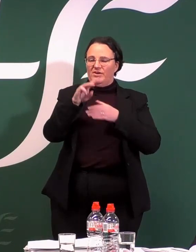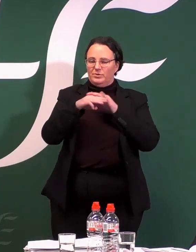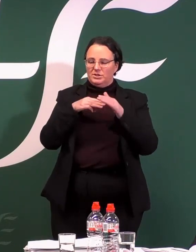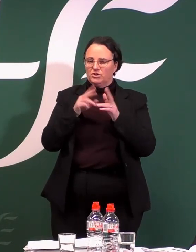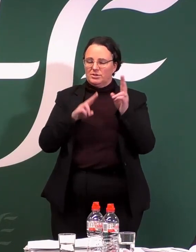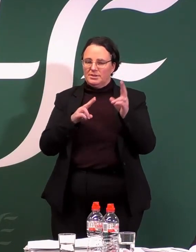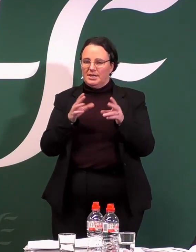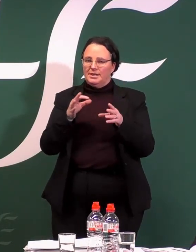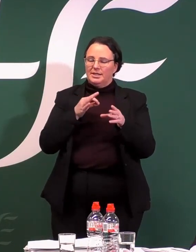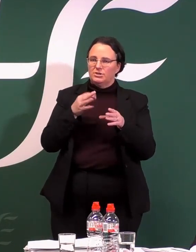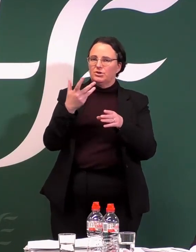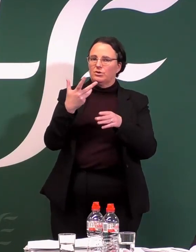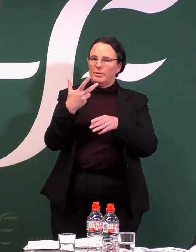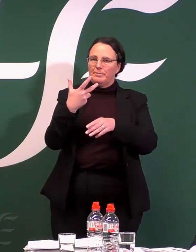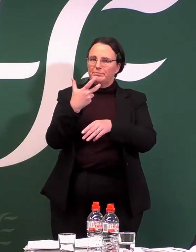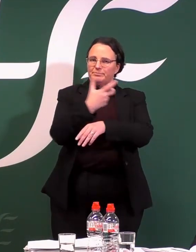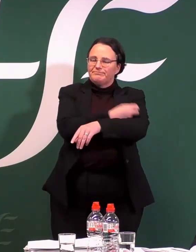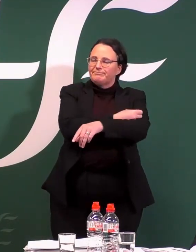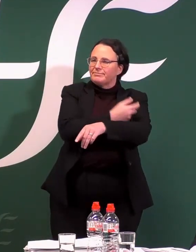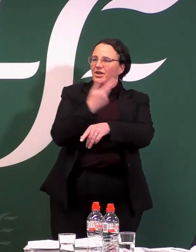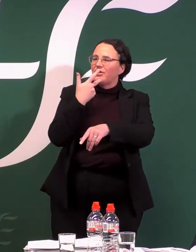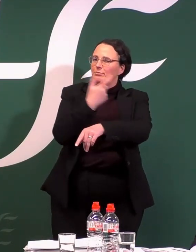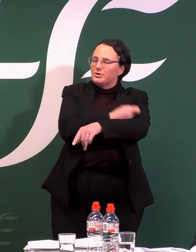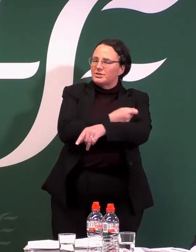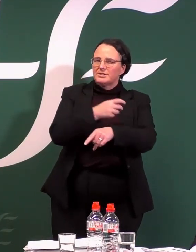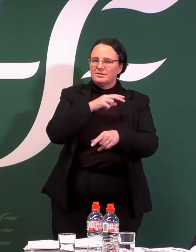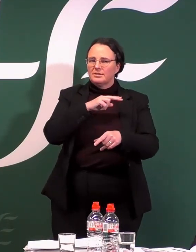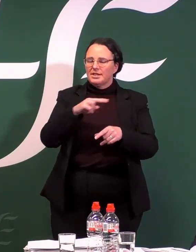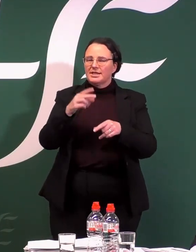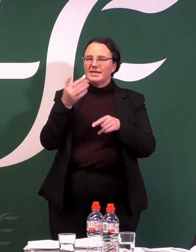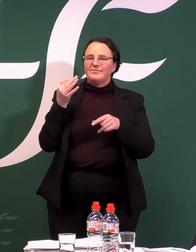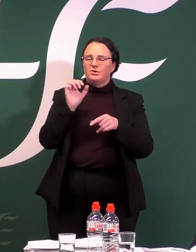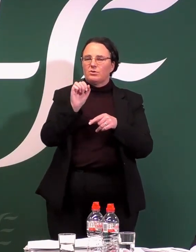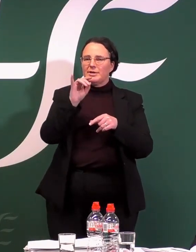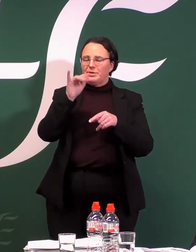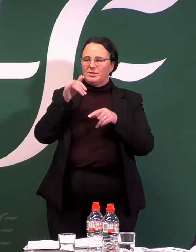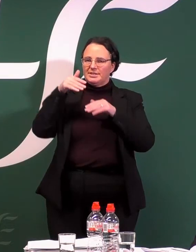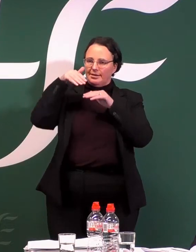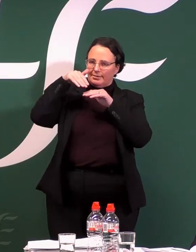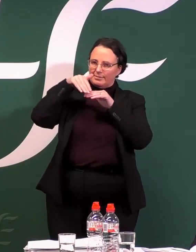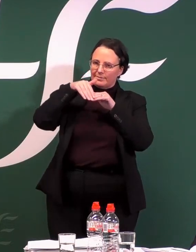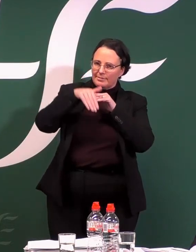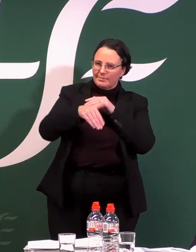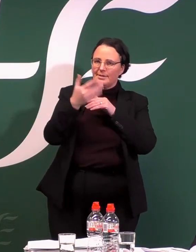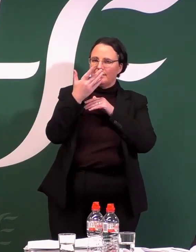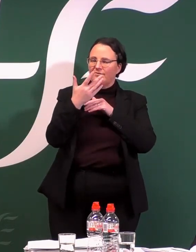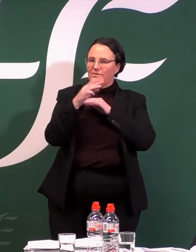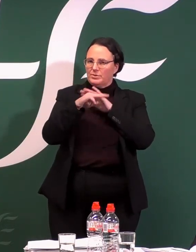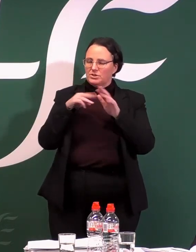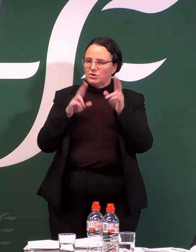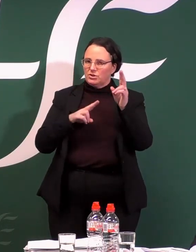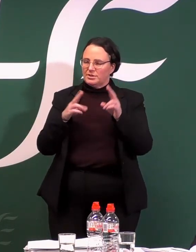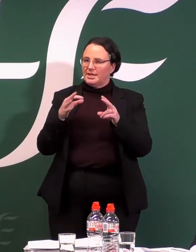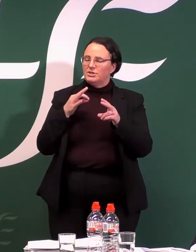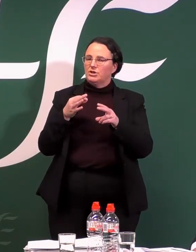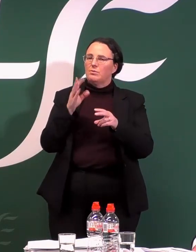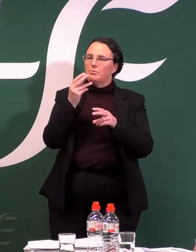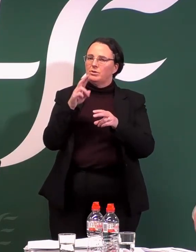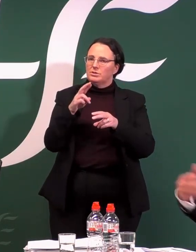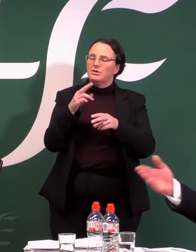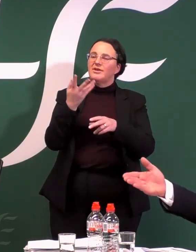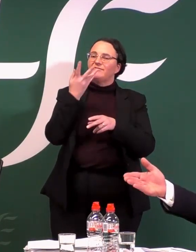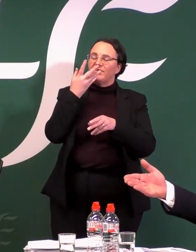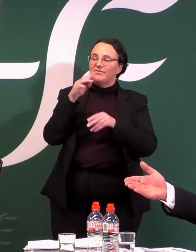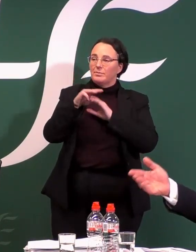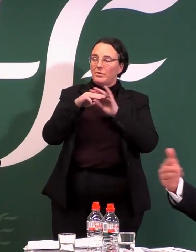your booster rather than by age? That strikes me as if your immunity wanes after 5 months, that you should get your booster dose on the 5th month.